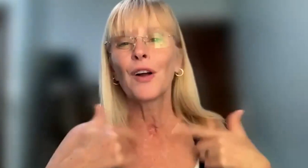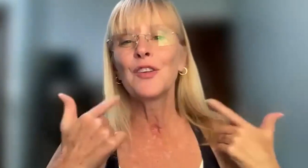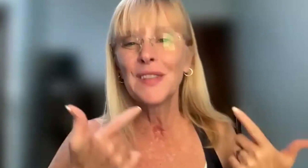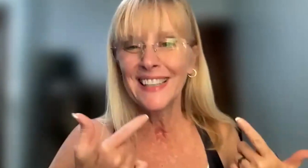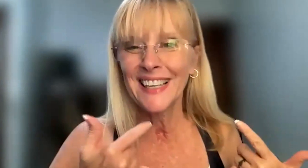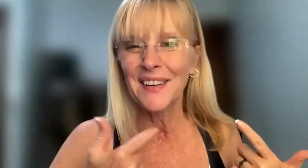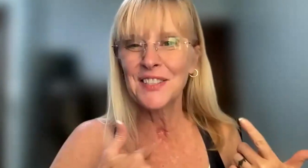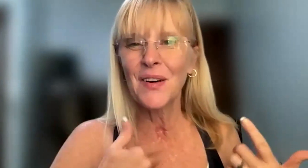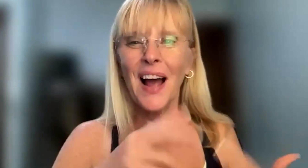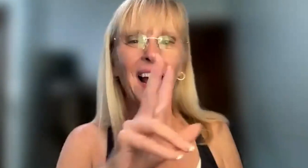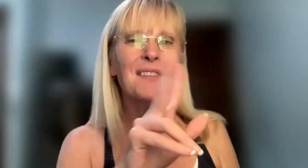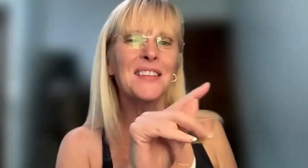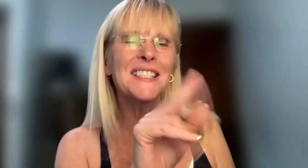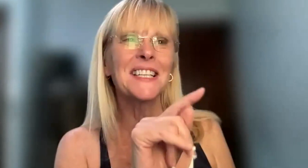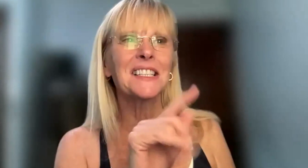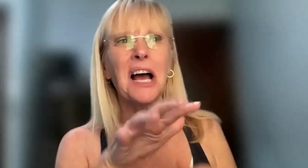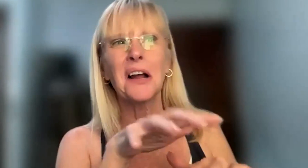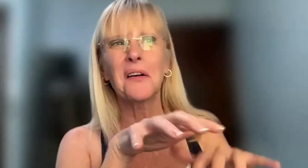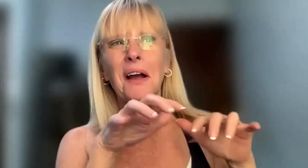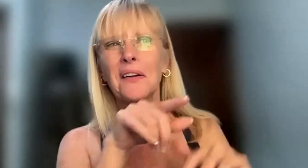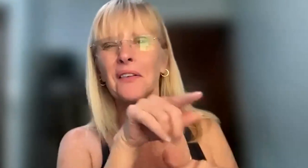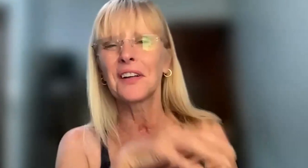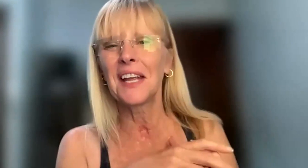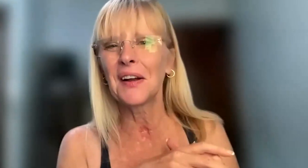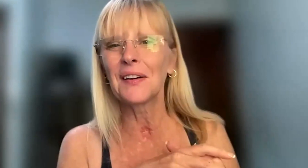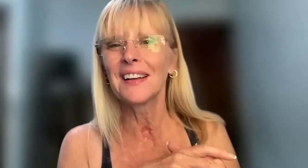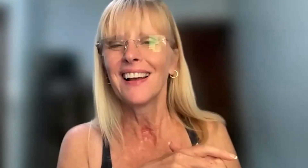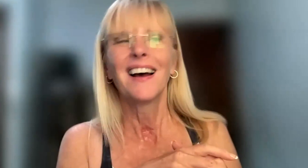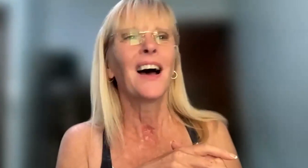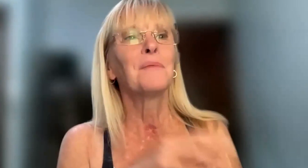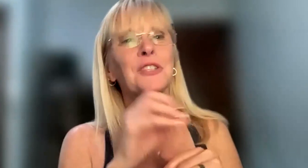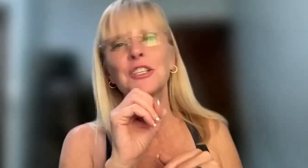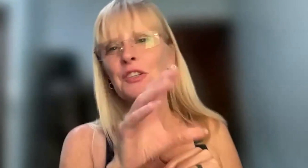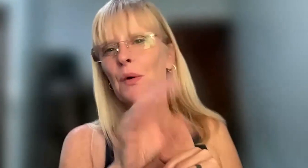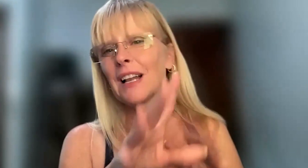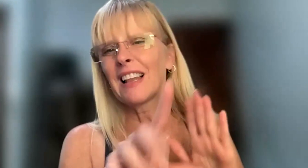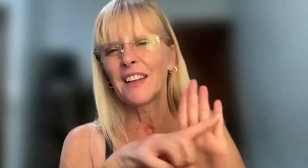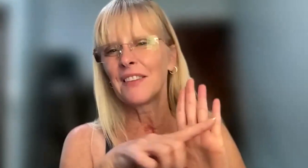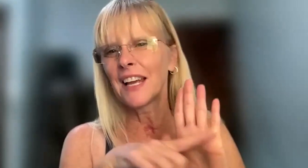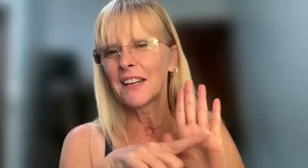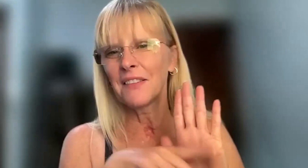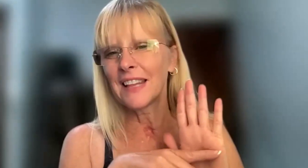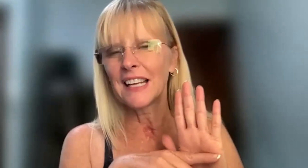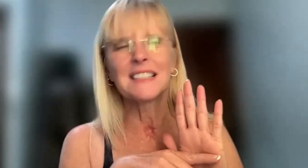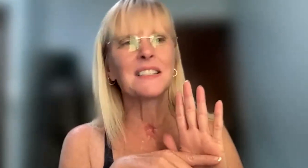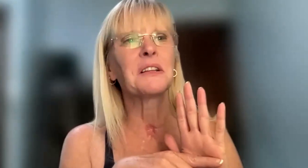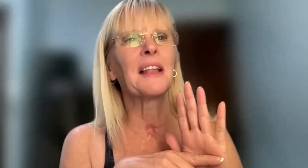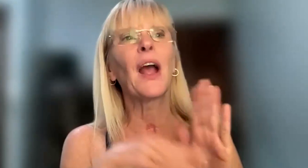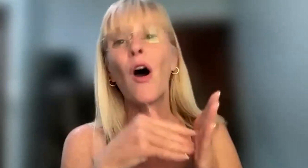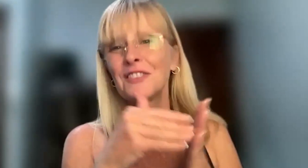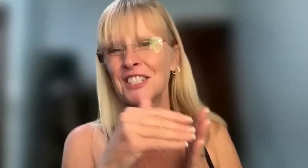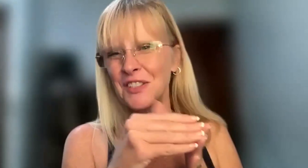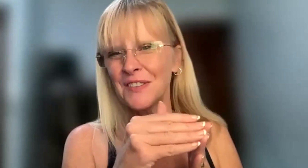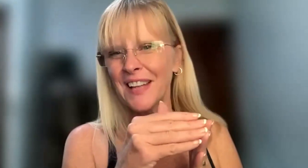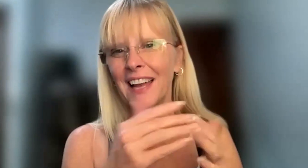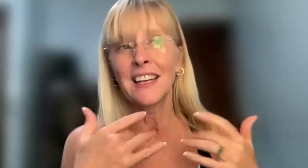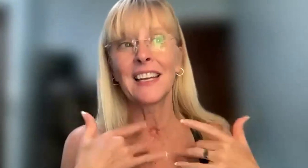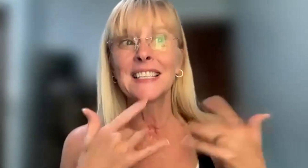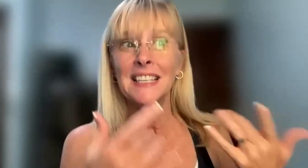you live. So I have this TikTok crowd over here. I'm just throwing a lot of negative things. They often do that, and it tends